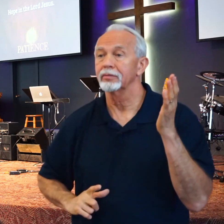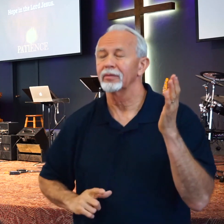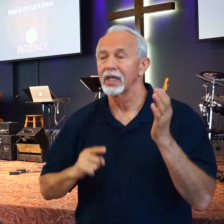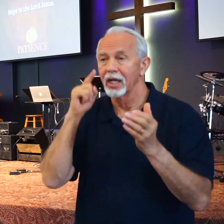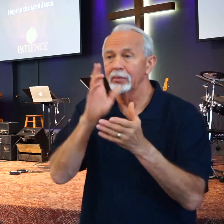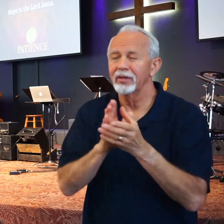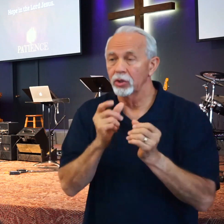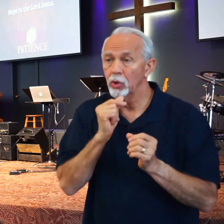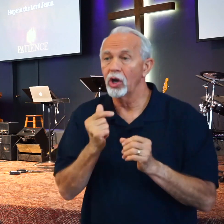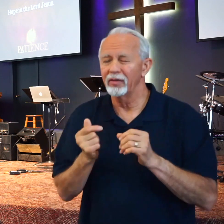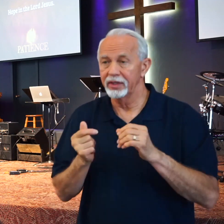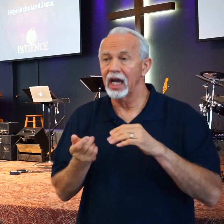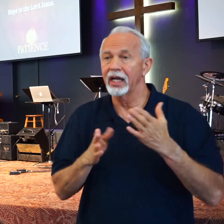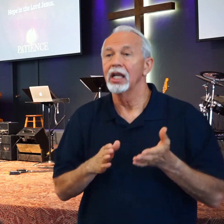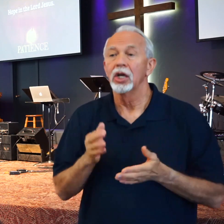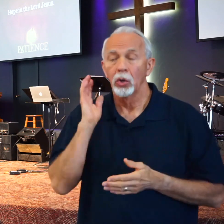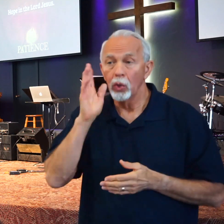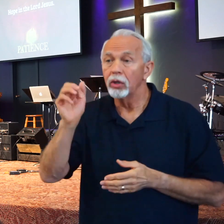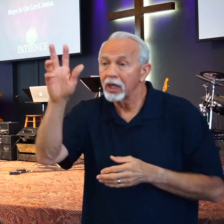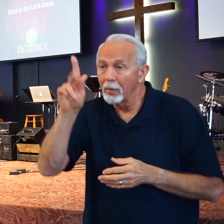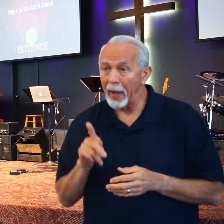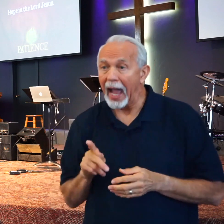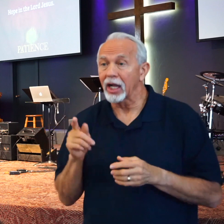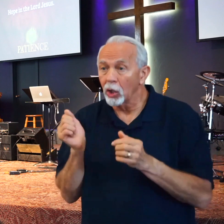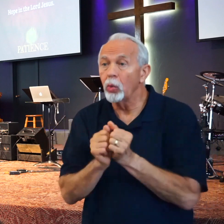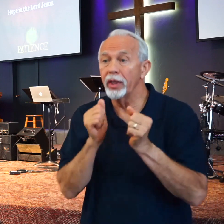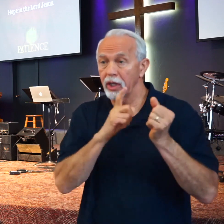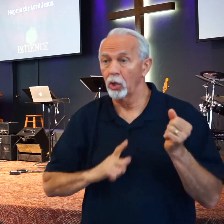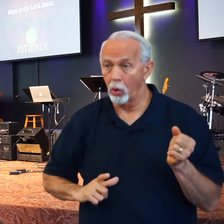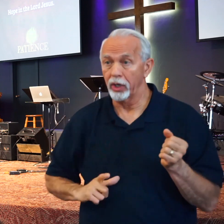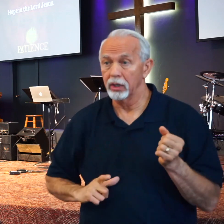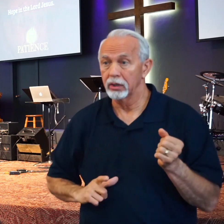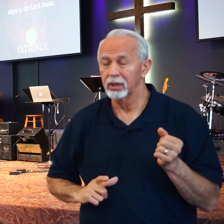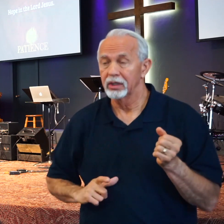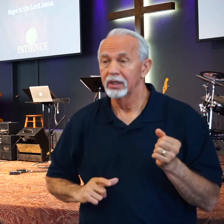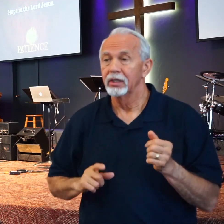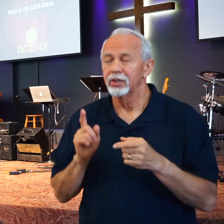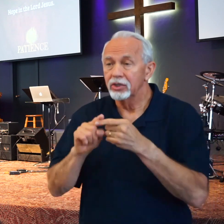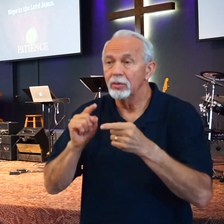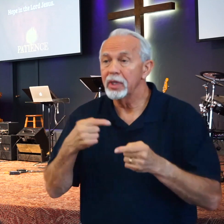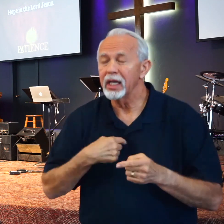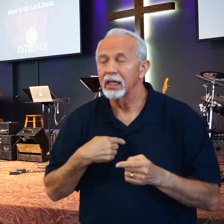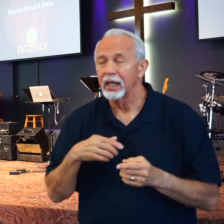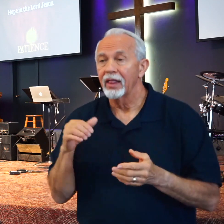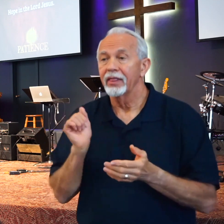Believers who have died will return with the Lord. That's what the verse says here. To me, that means they're with him even